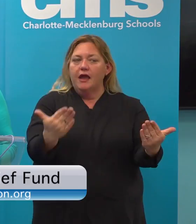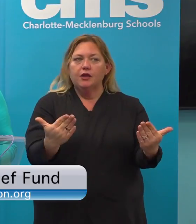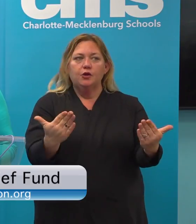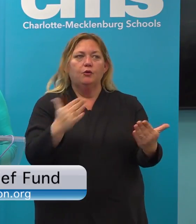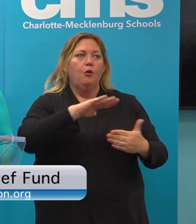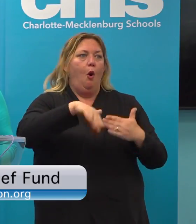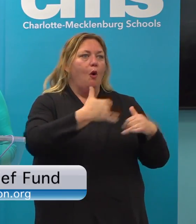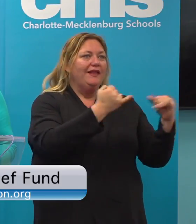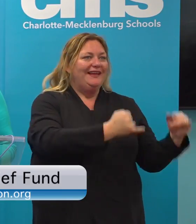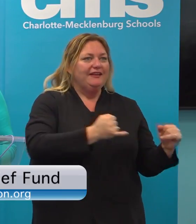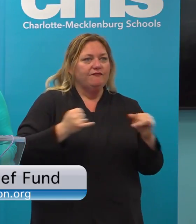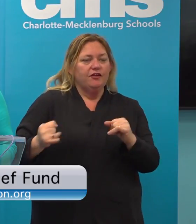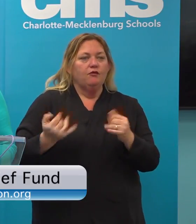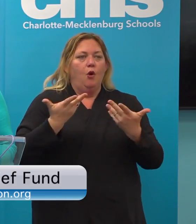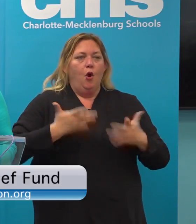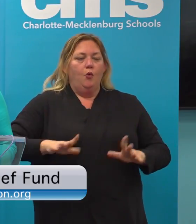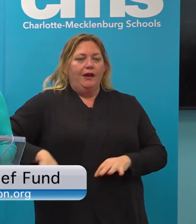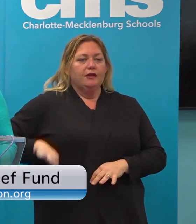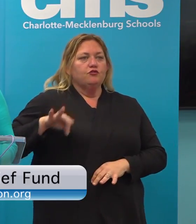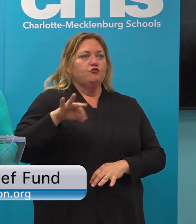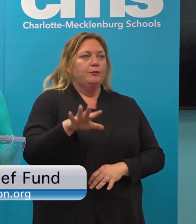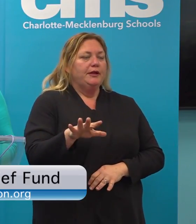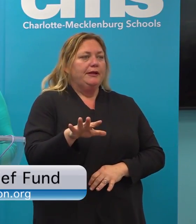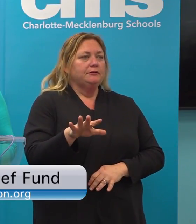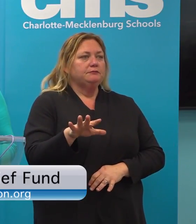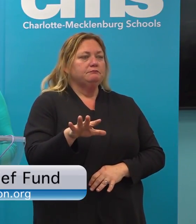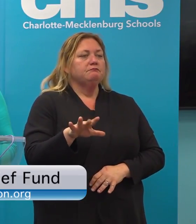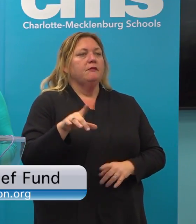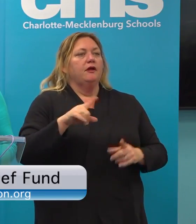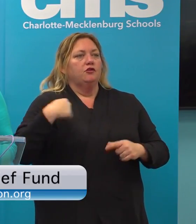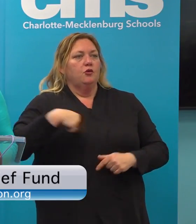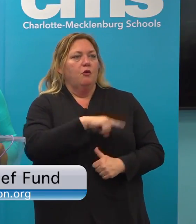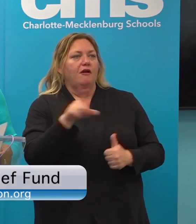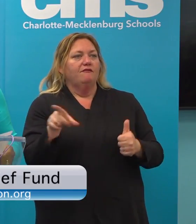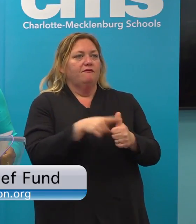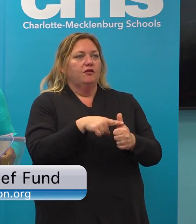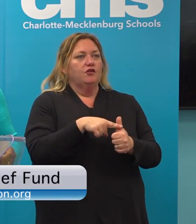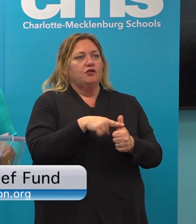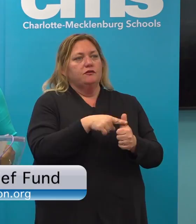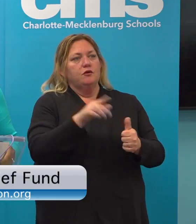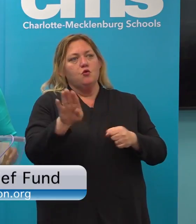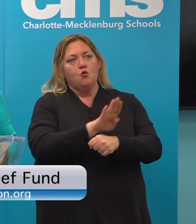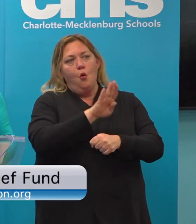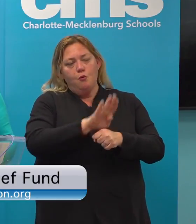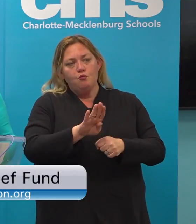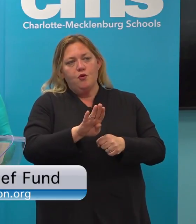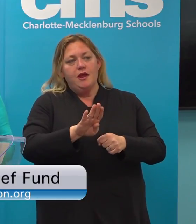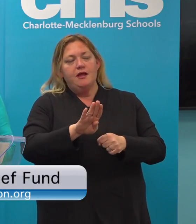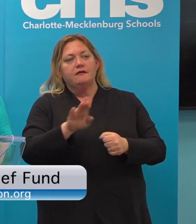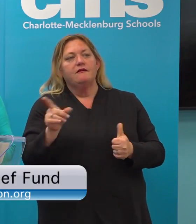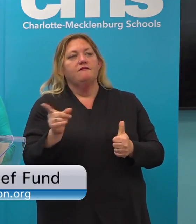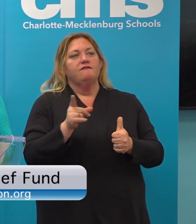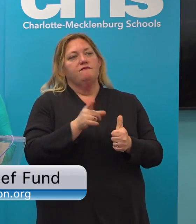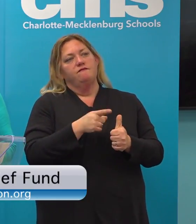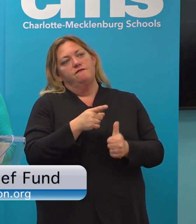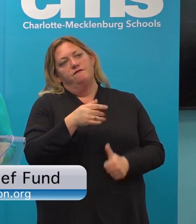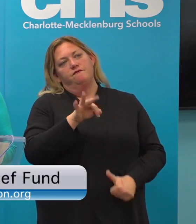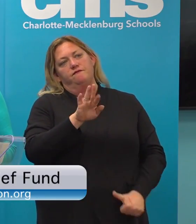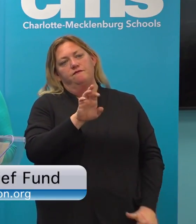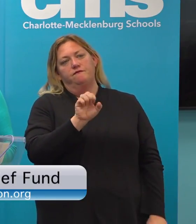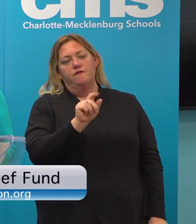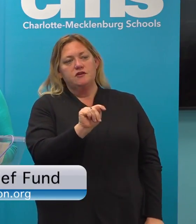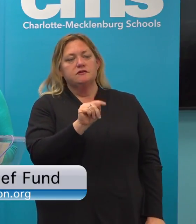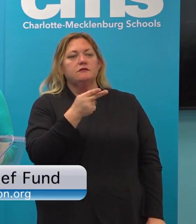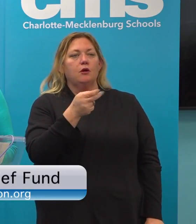of the individuals who have already contributed, and also to our first corporate partner, First Horizon Bank. We